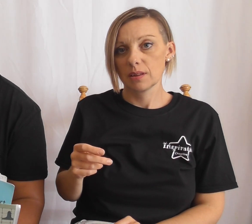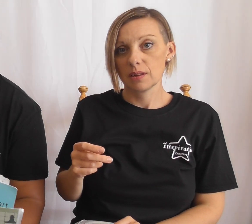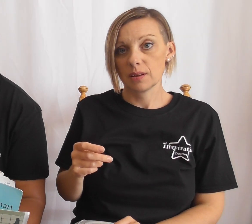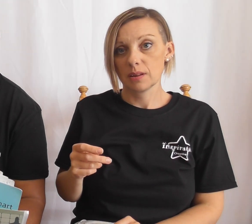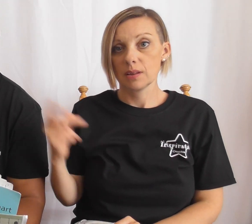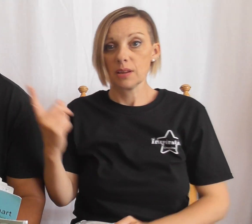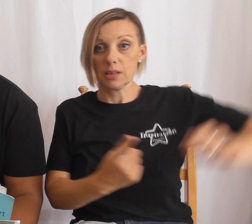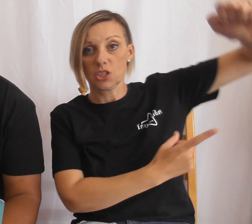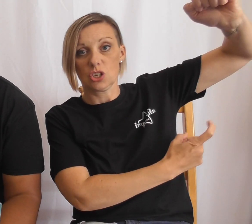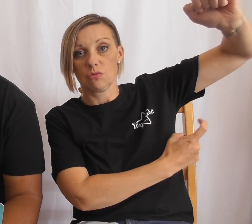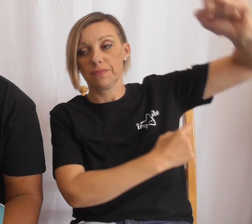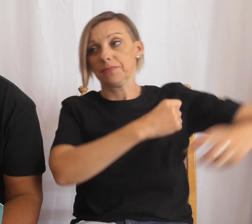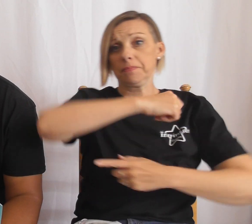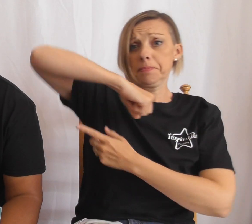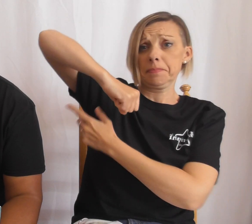this is my one.